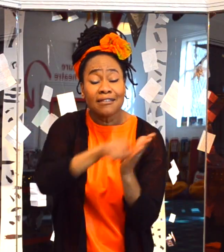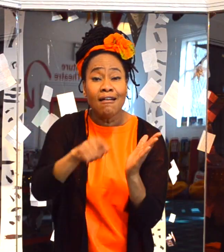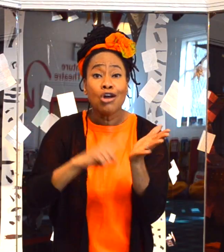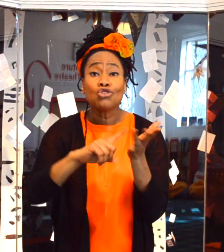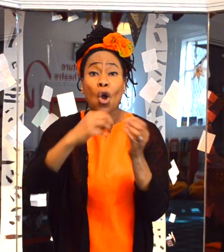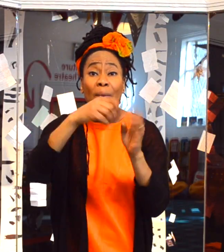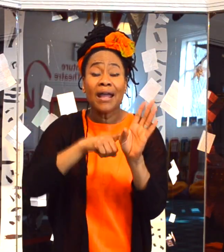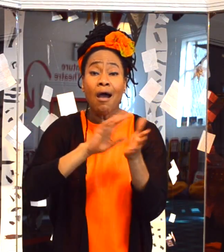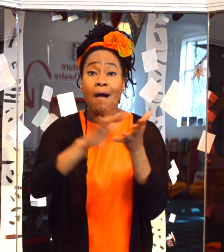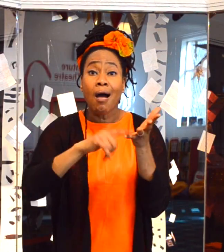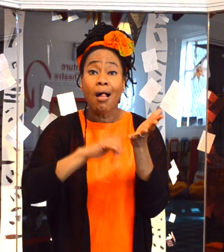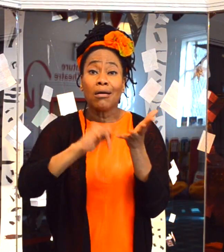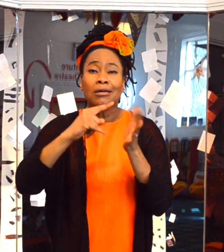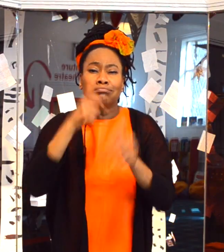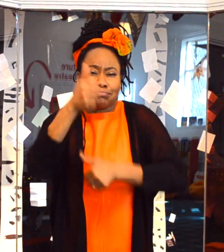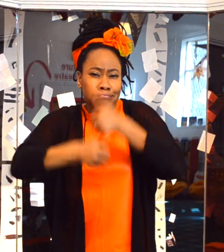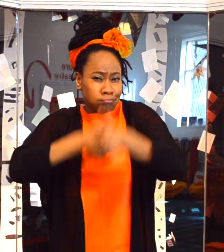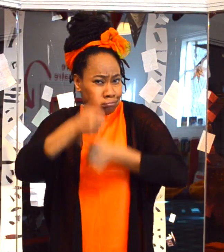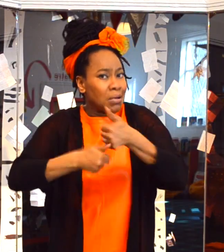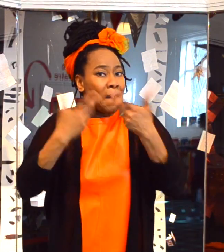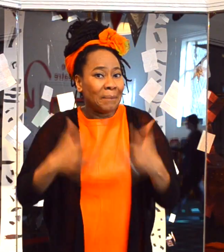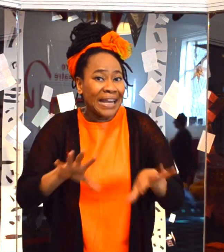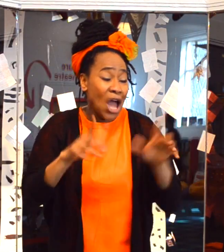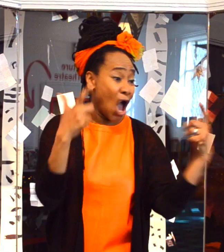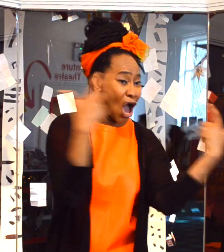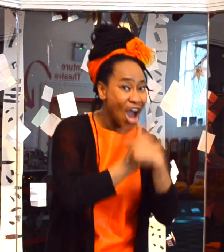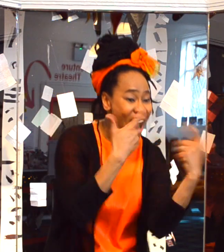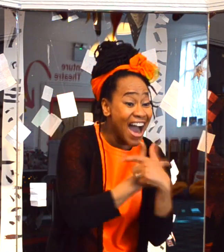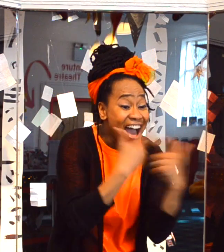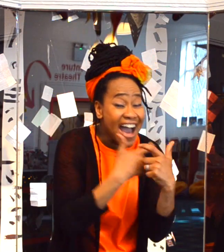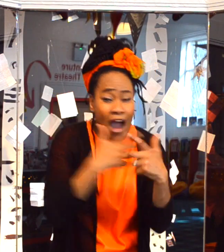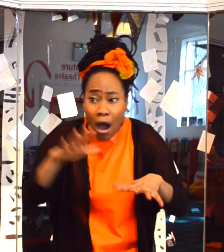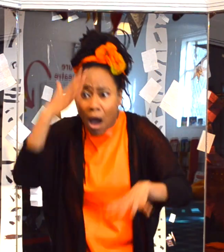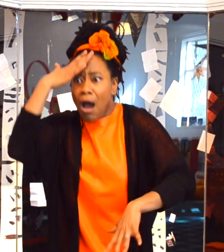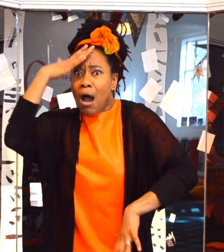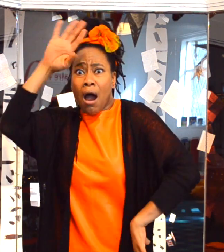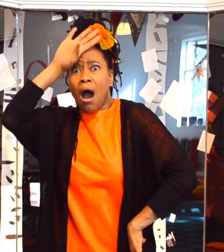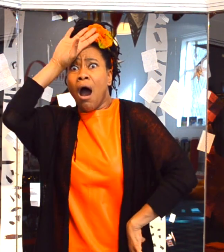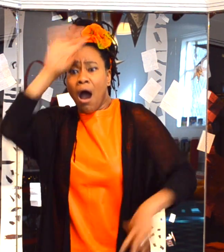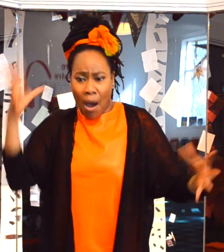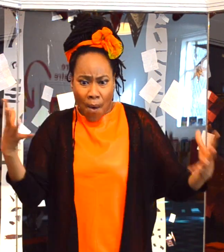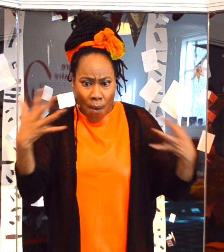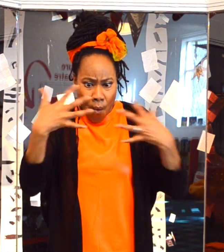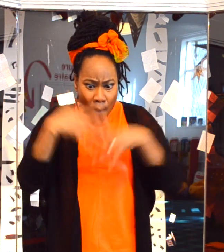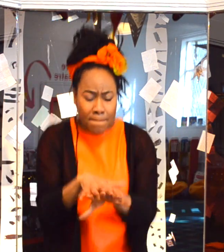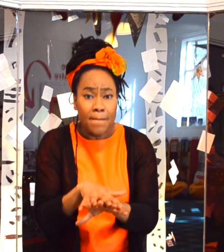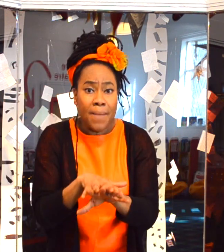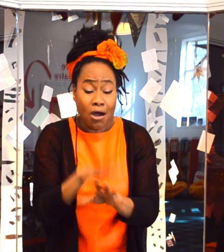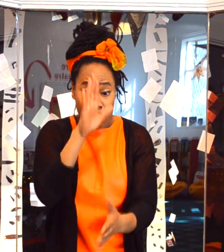Acclaimed children's writer Toby Hulse mixes comedy and drama as real life meets the